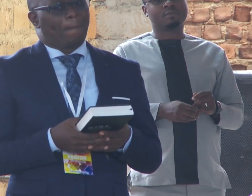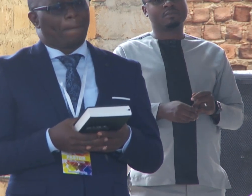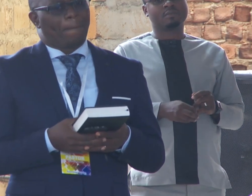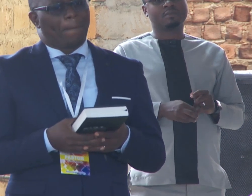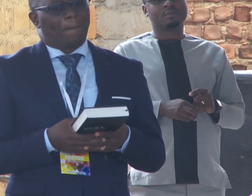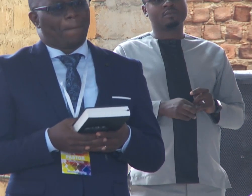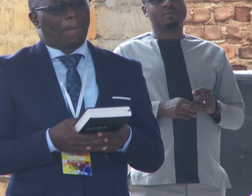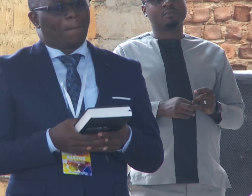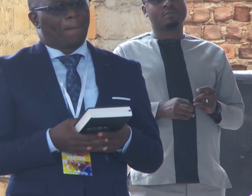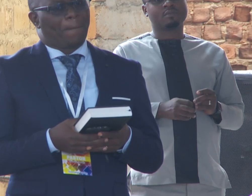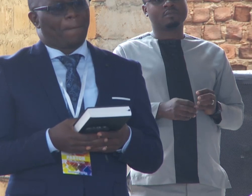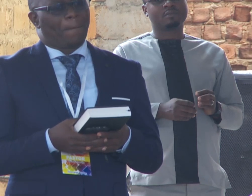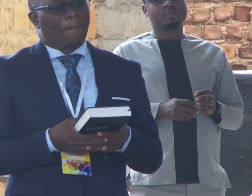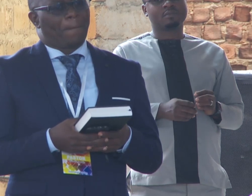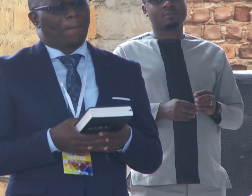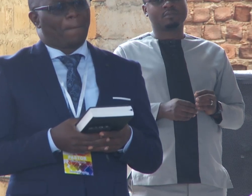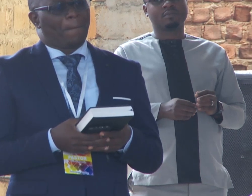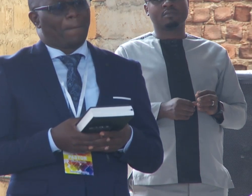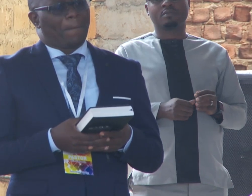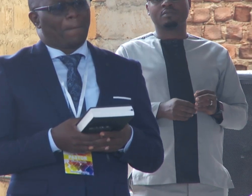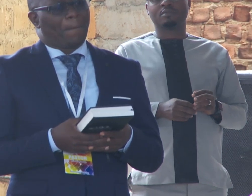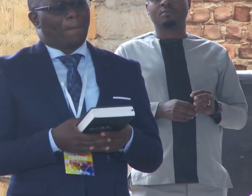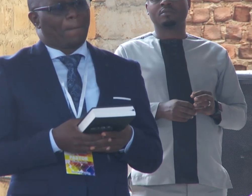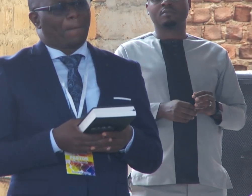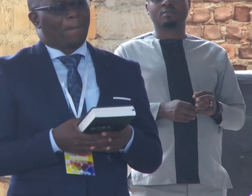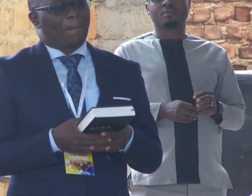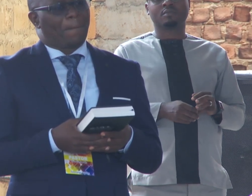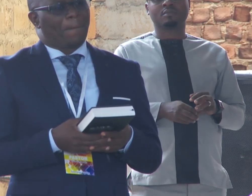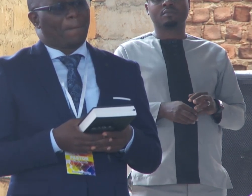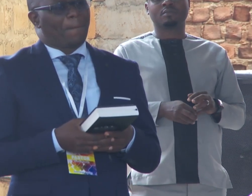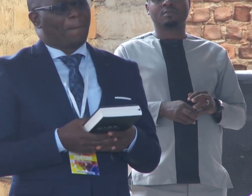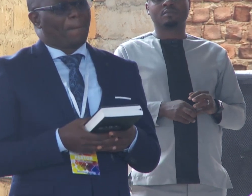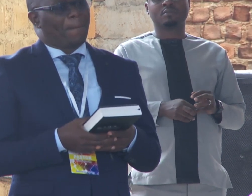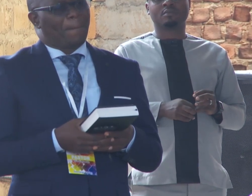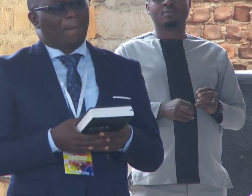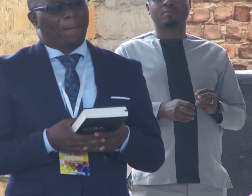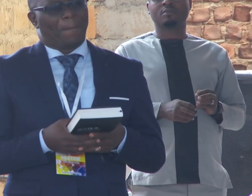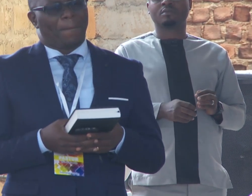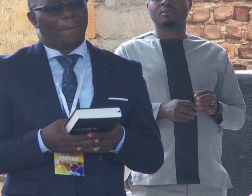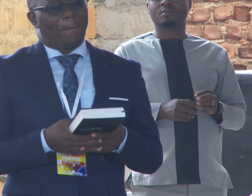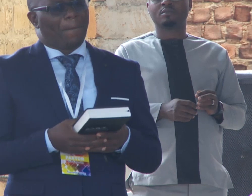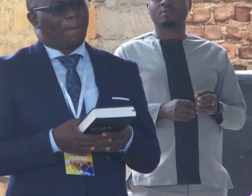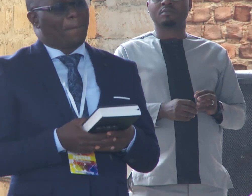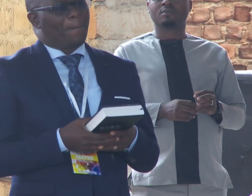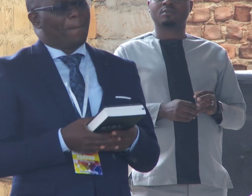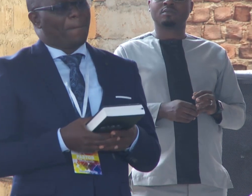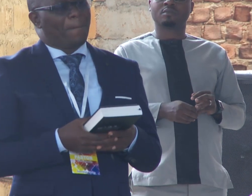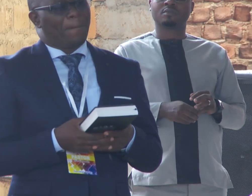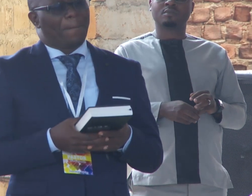work in teams. People have different abilities, but